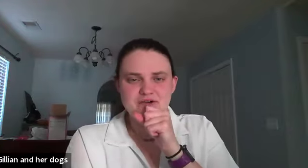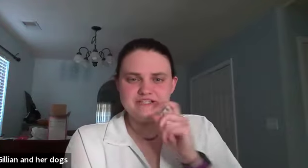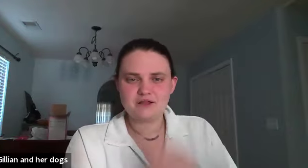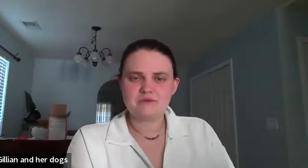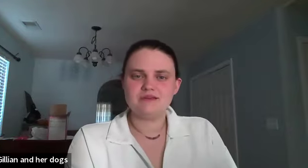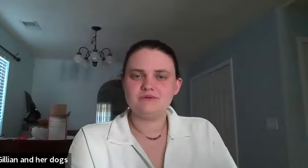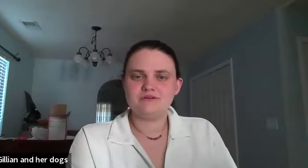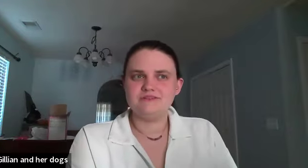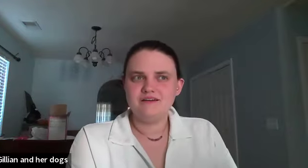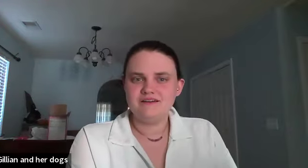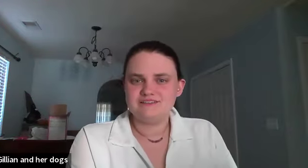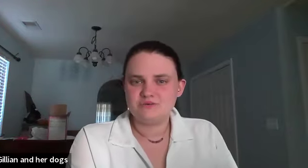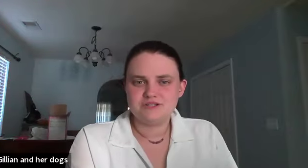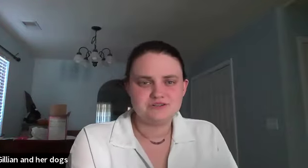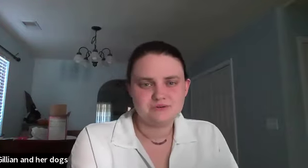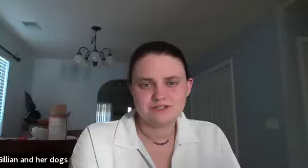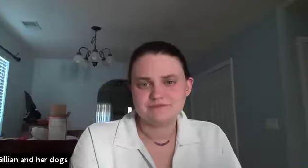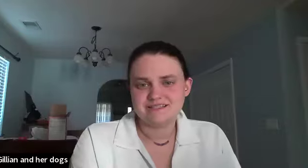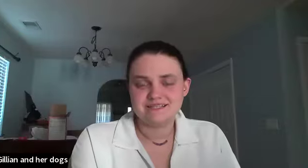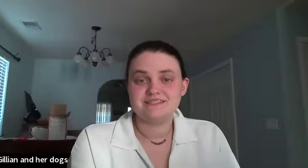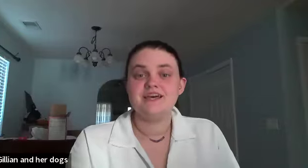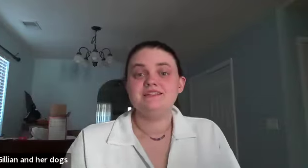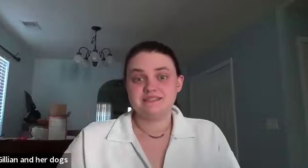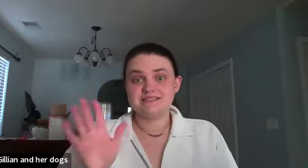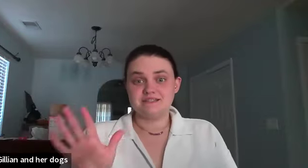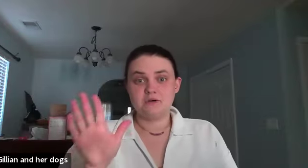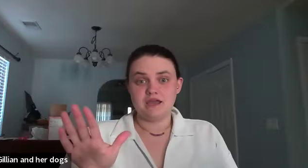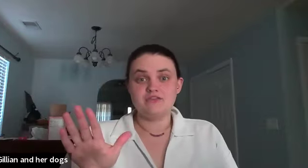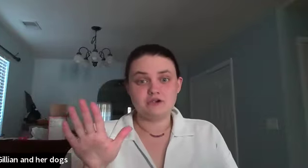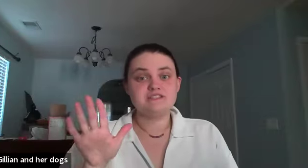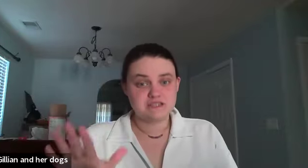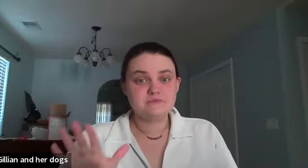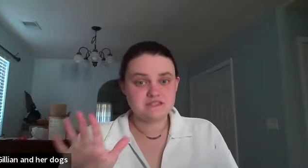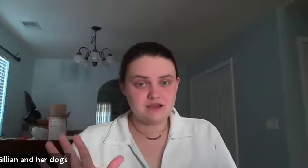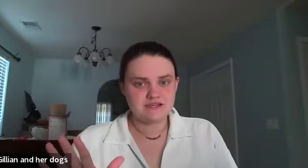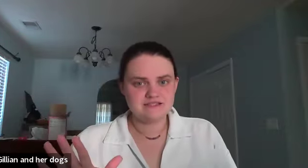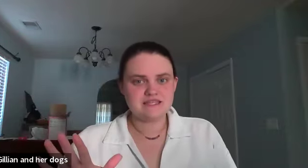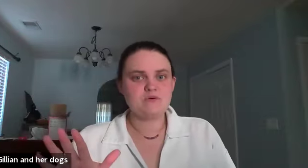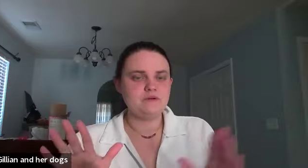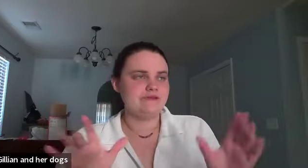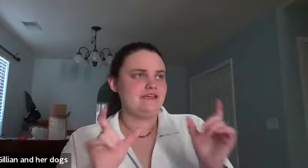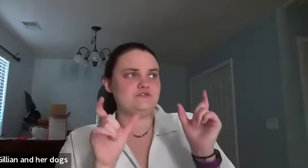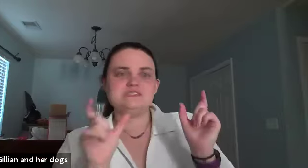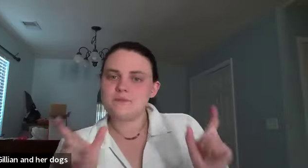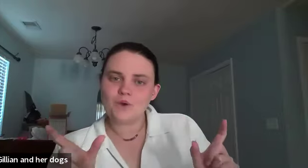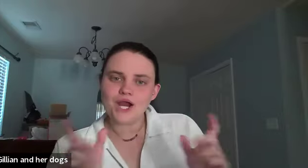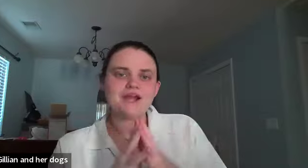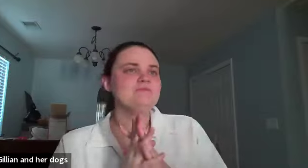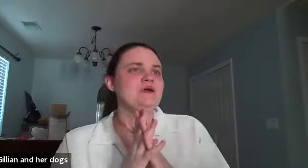know y'all are probably like, well, duh, it's orange and orange. It makes sense. Listen, okay, there are some signs that will be either the same word